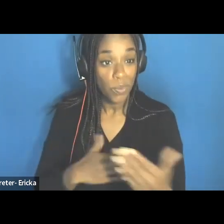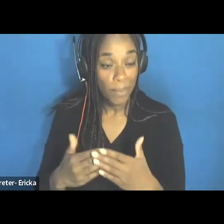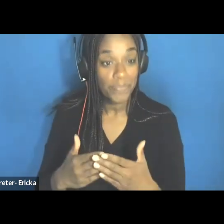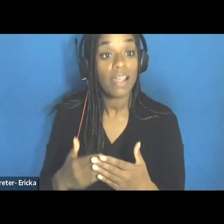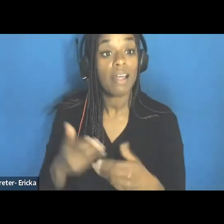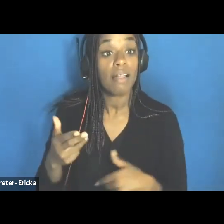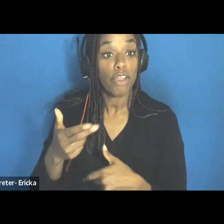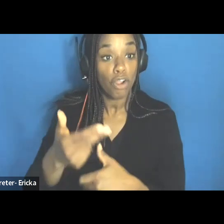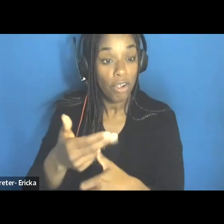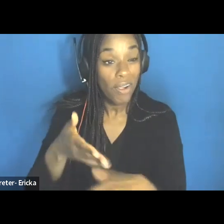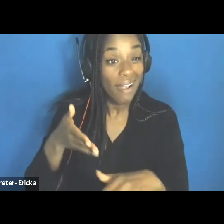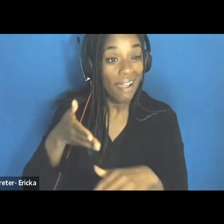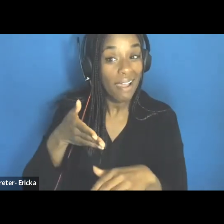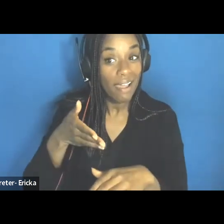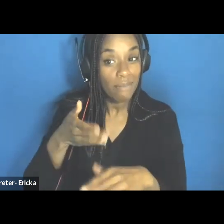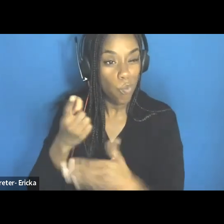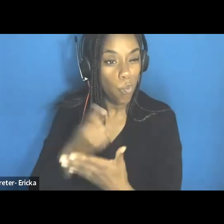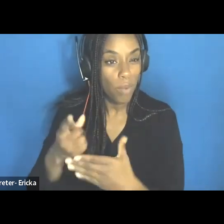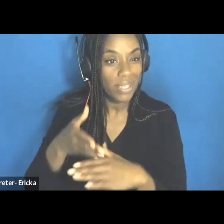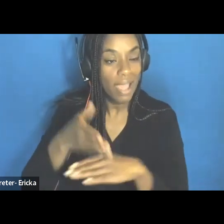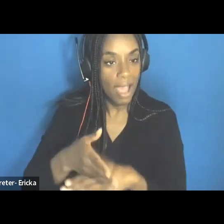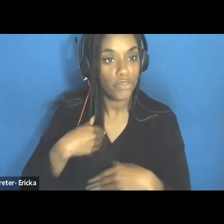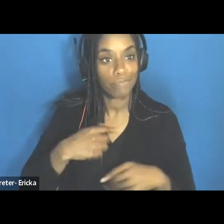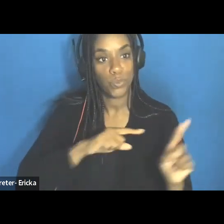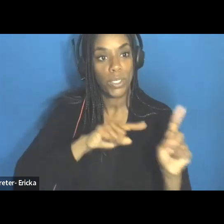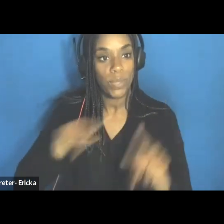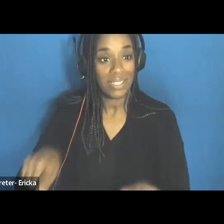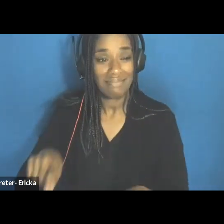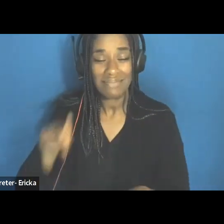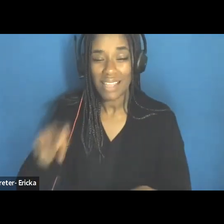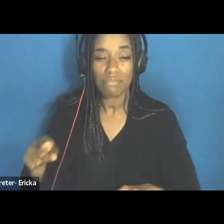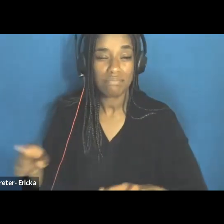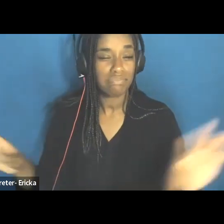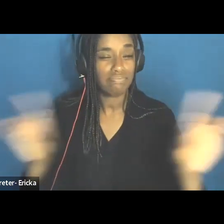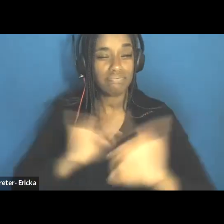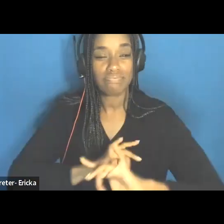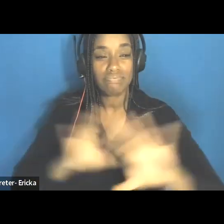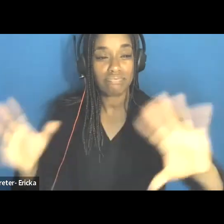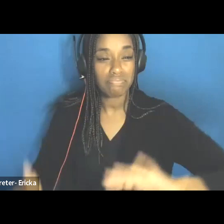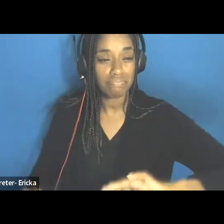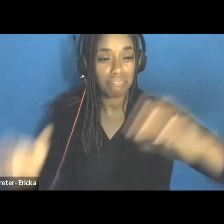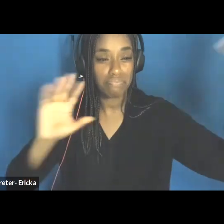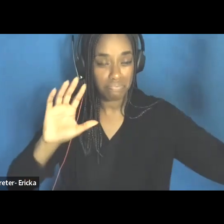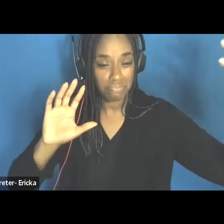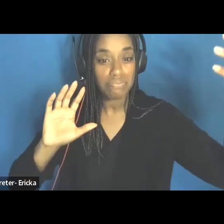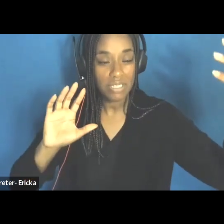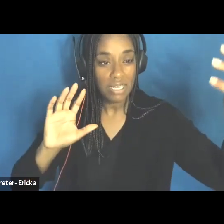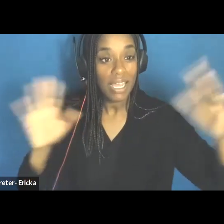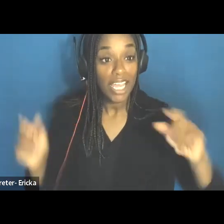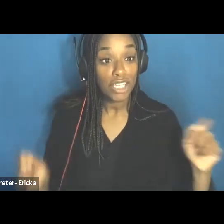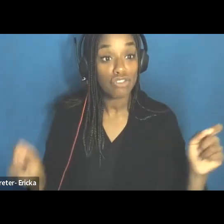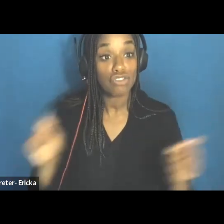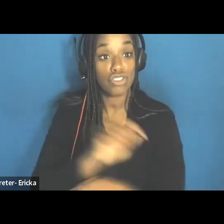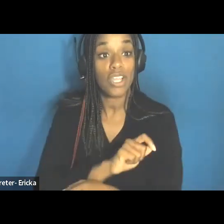this was a Category 5 destruction storm that was catastrophic. It changed the dynamic. It